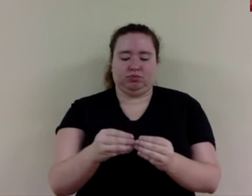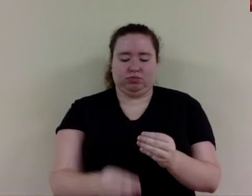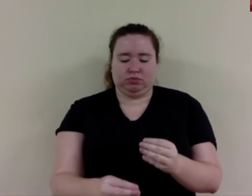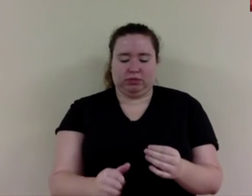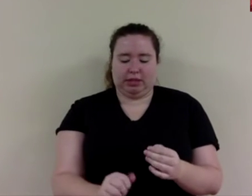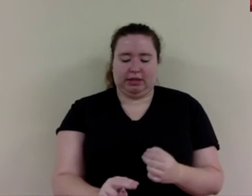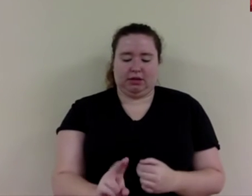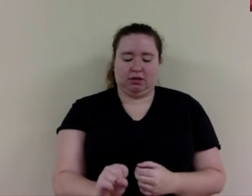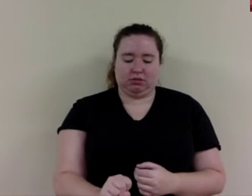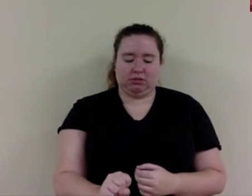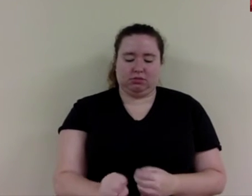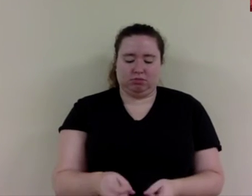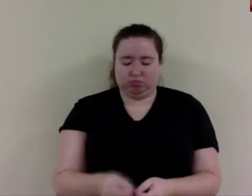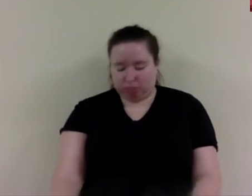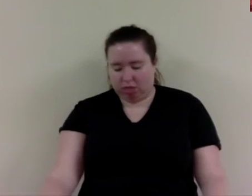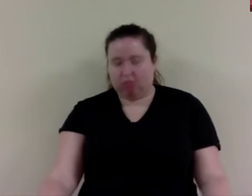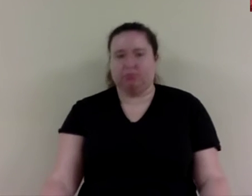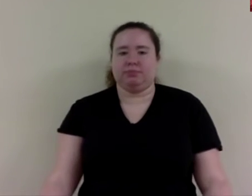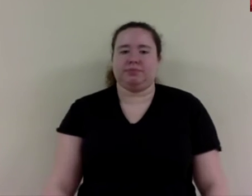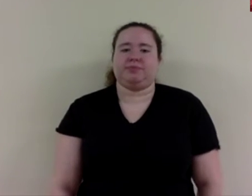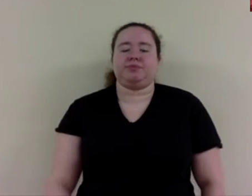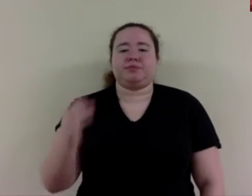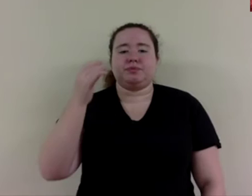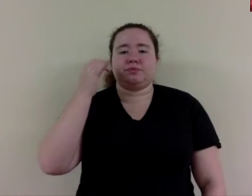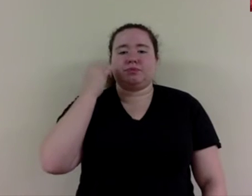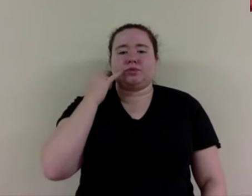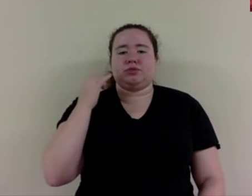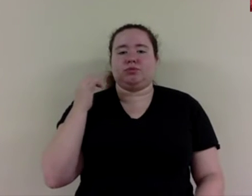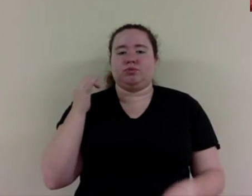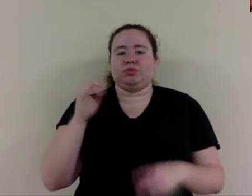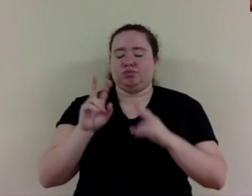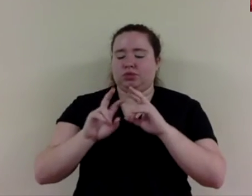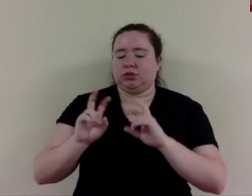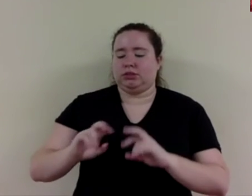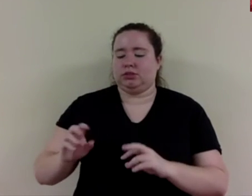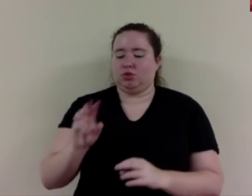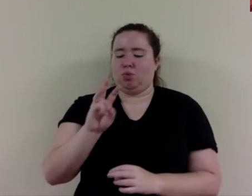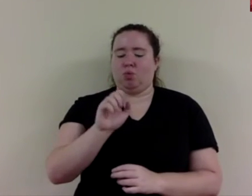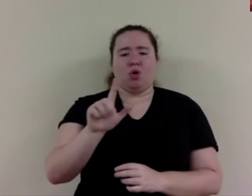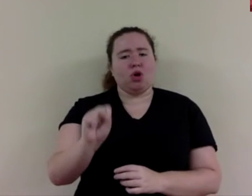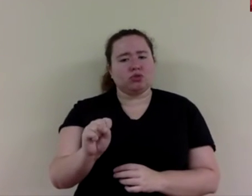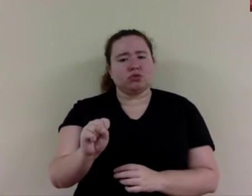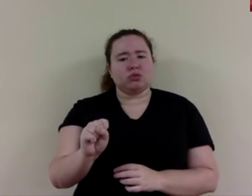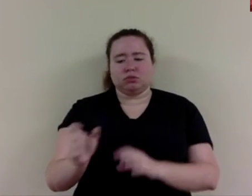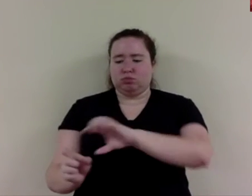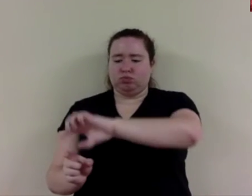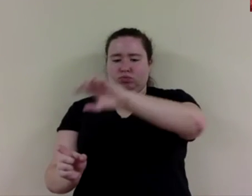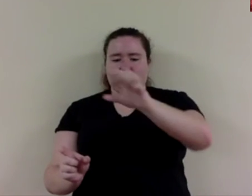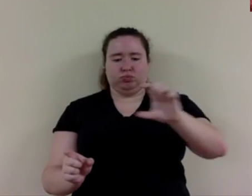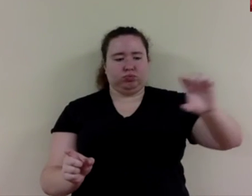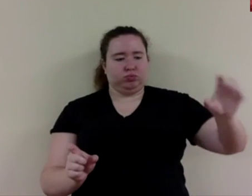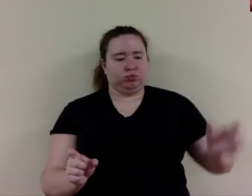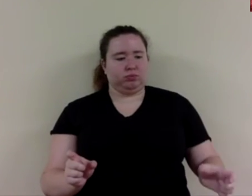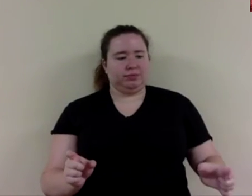ultimately out of your body through the anus. If we take a look at the walls of the ascending, transverse, descending, or sigmoid colon, we'll see that they're